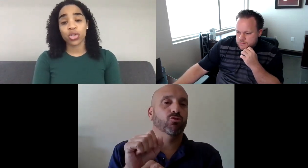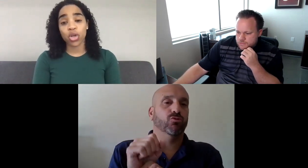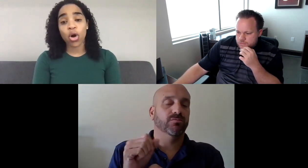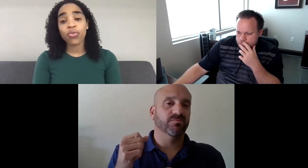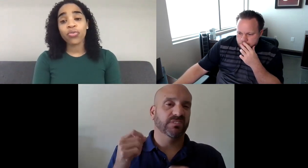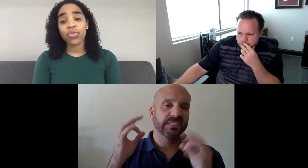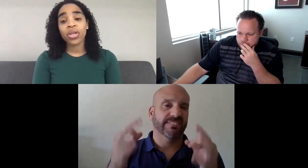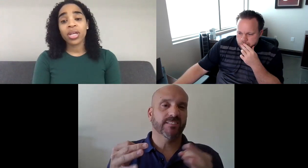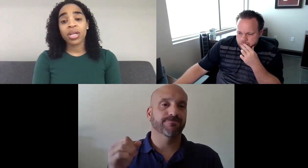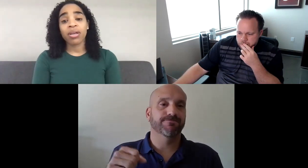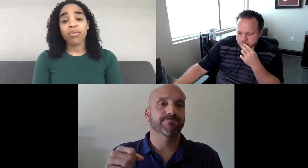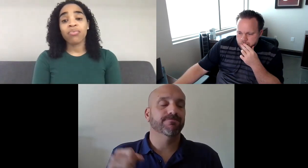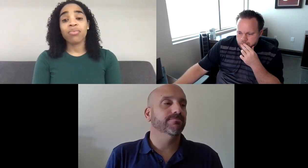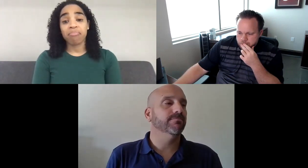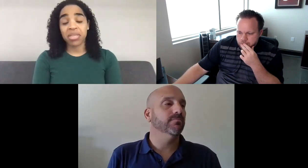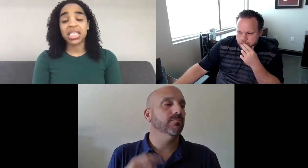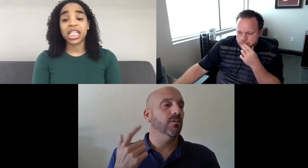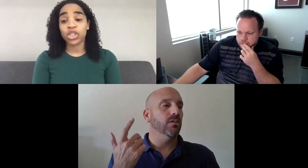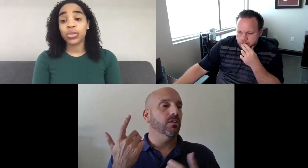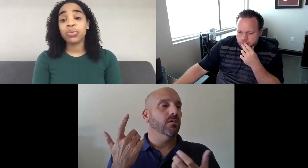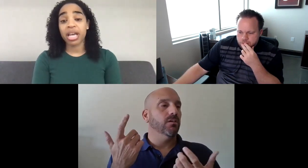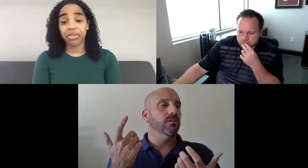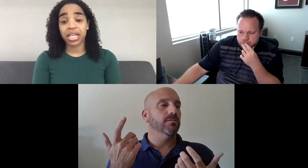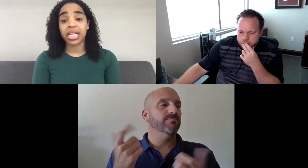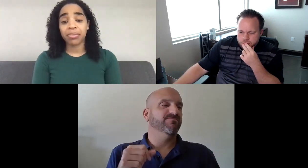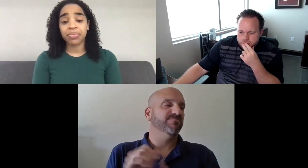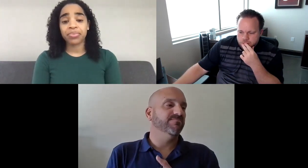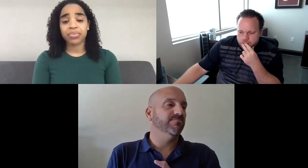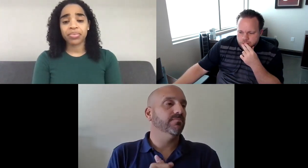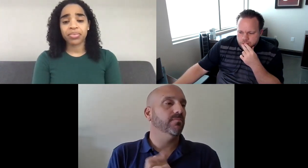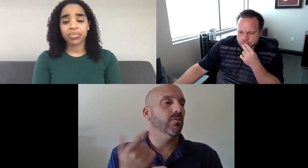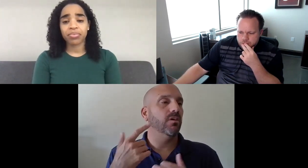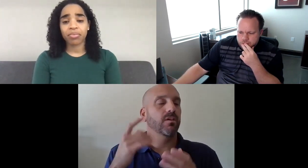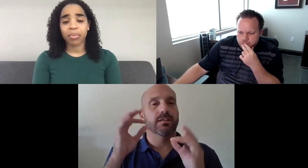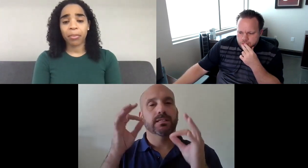resolve this issue, definitely.